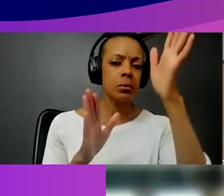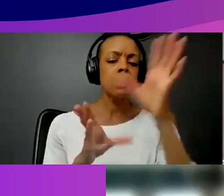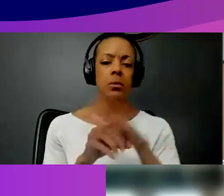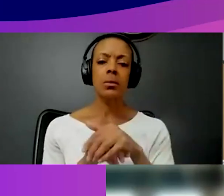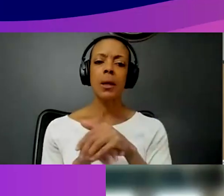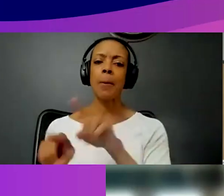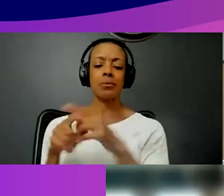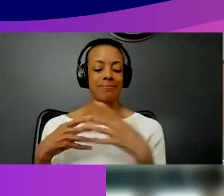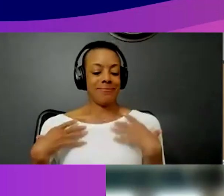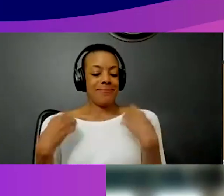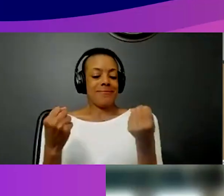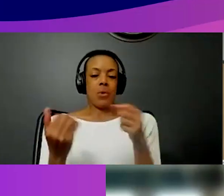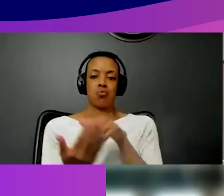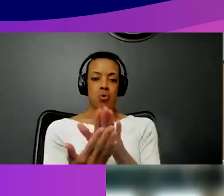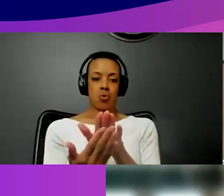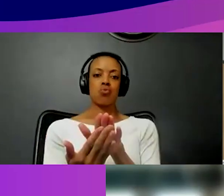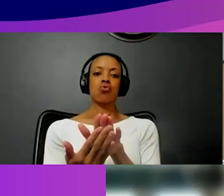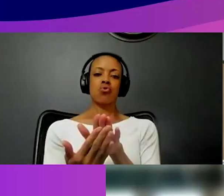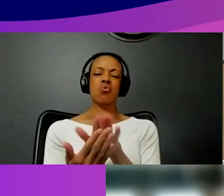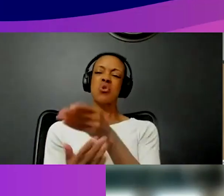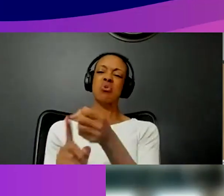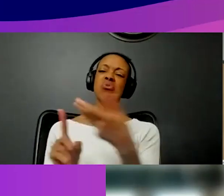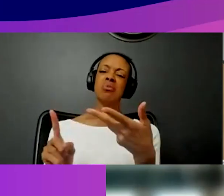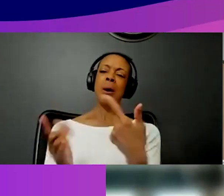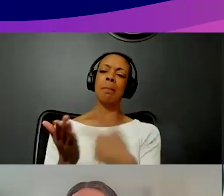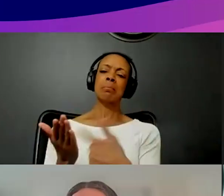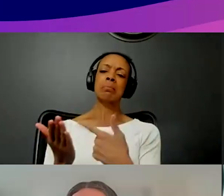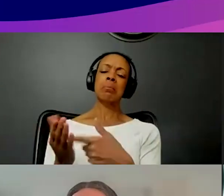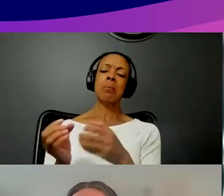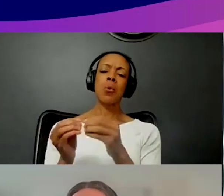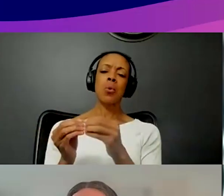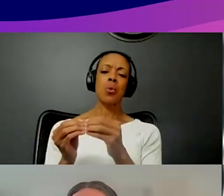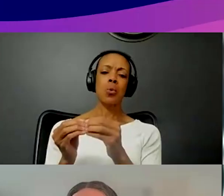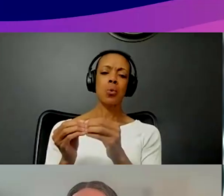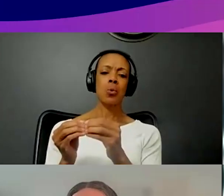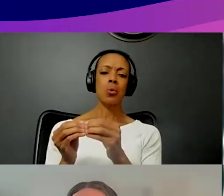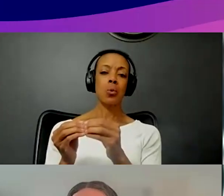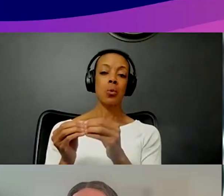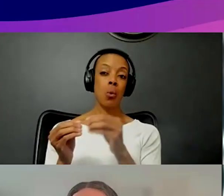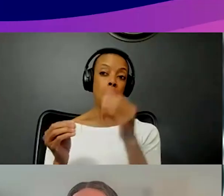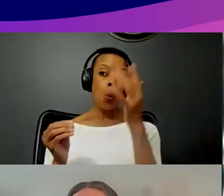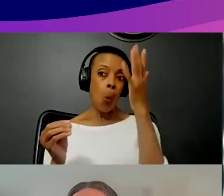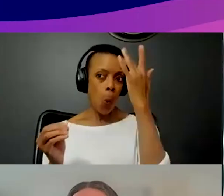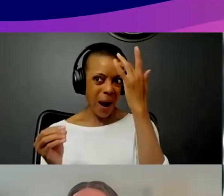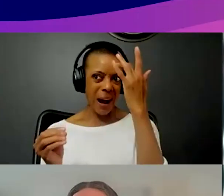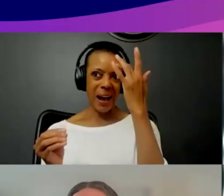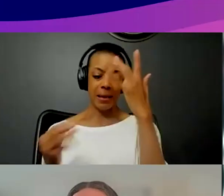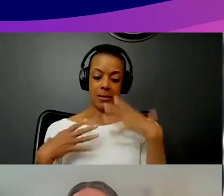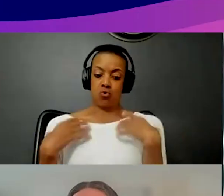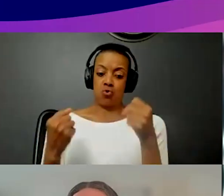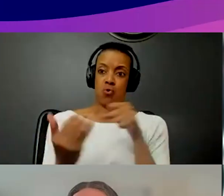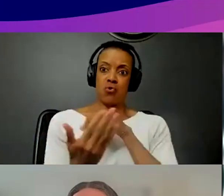of restorative approach. Can you talk a little bit more about why or how you think that kind of approach is so important in